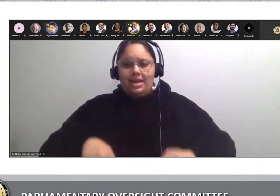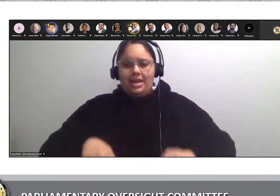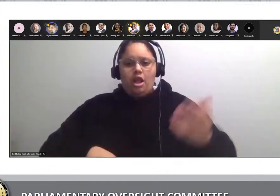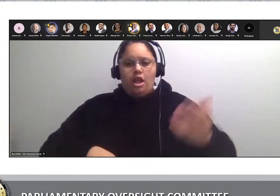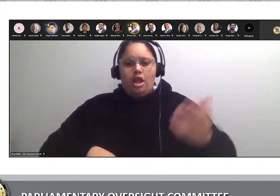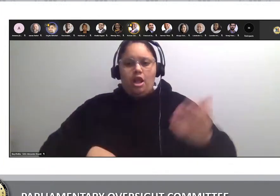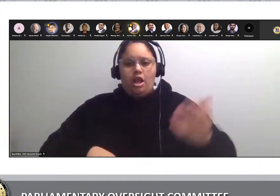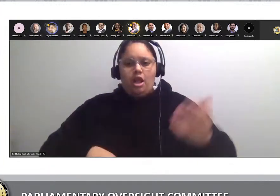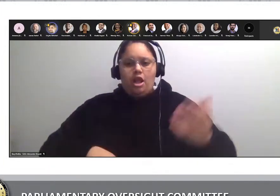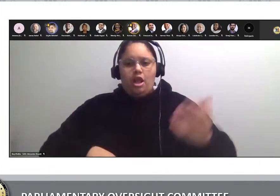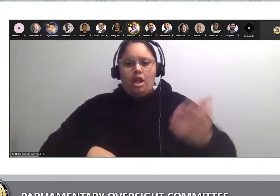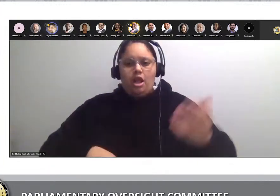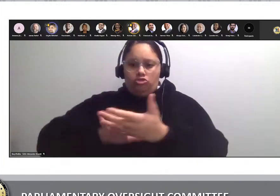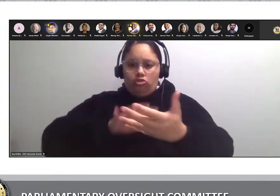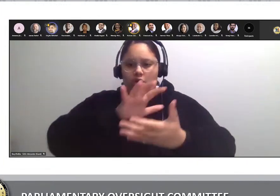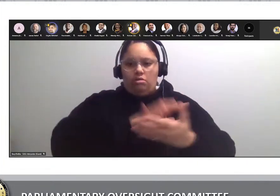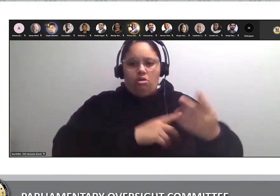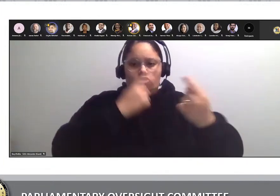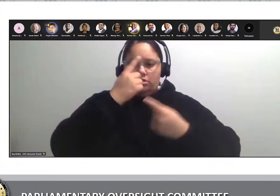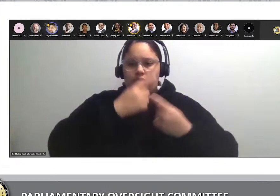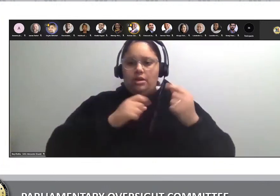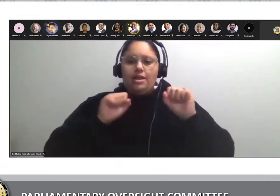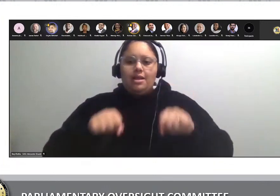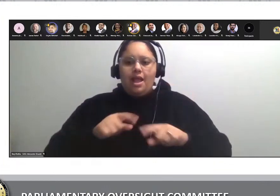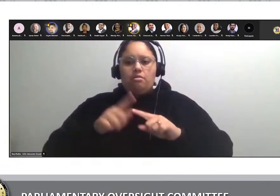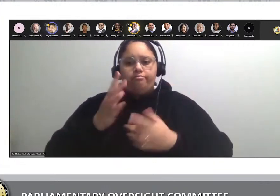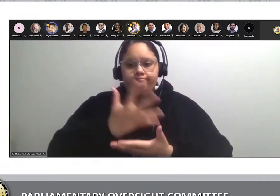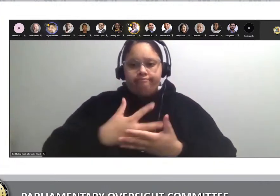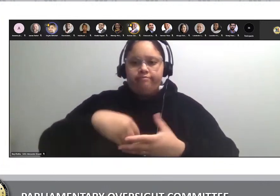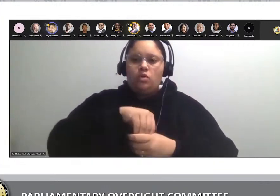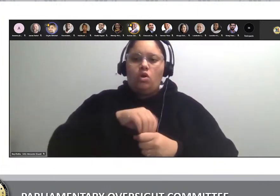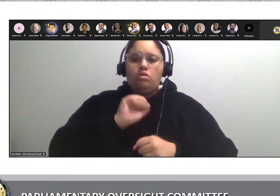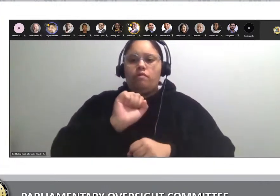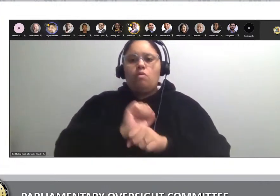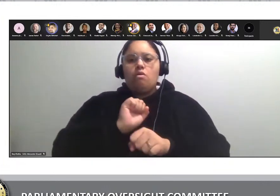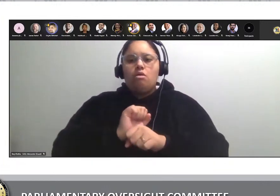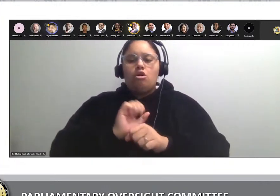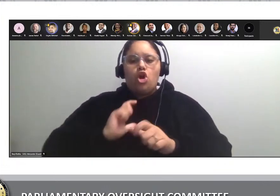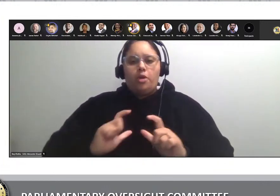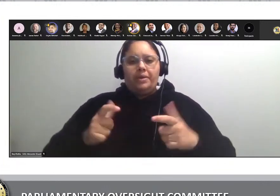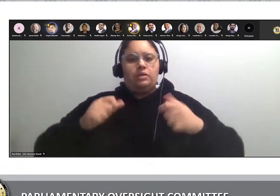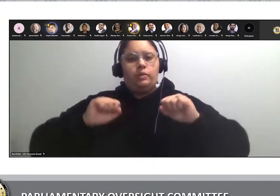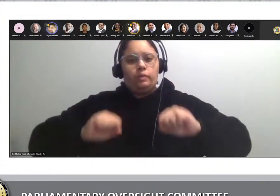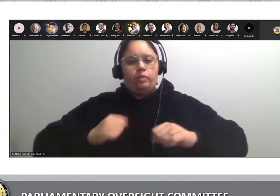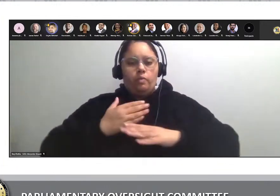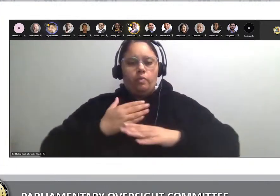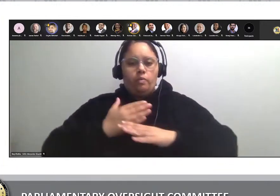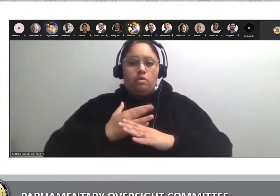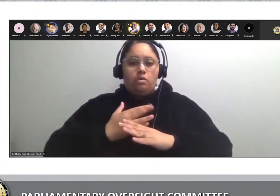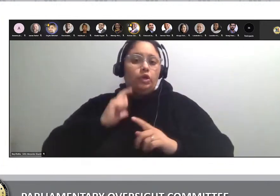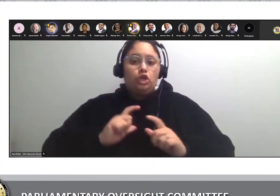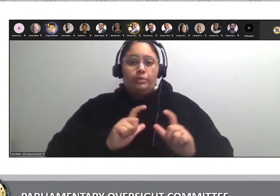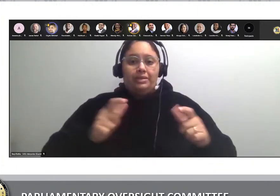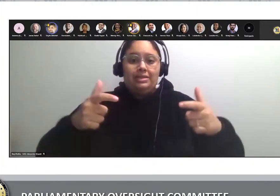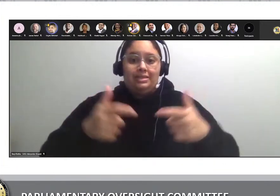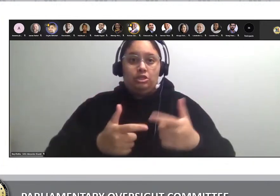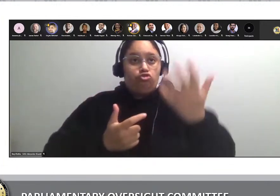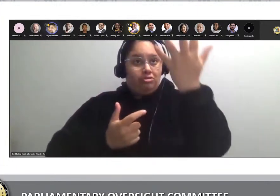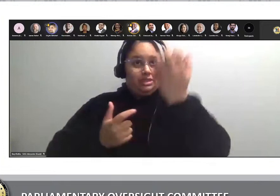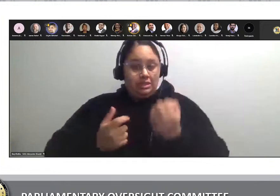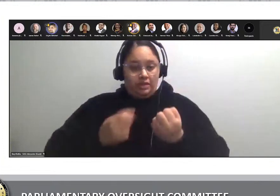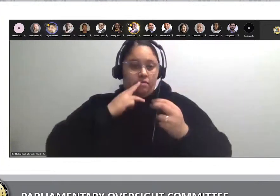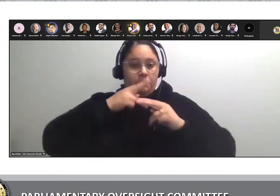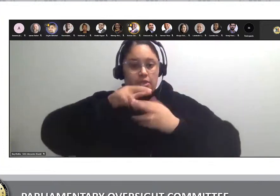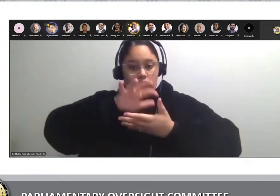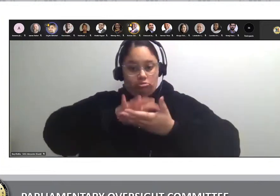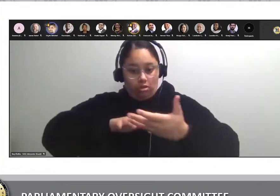consider petitions, and it can be as part of the work of a committee. So when a committee receives the